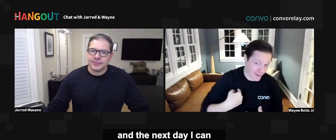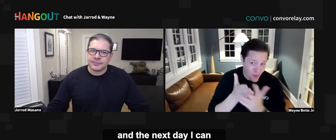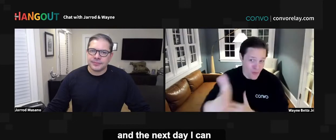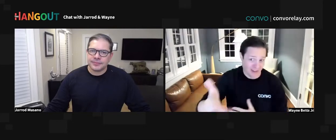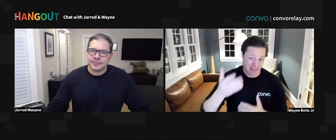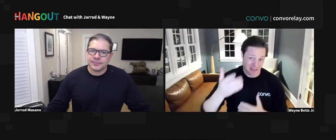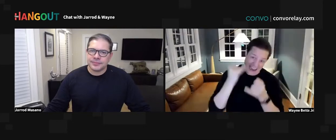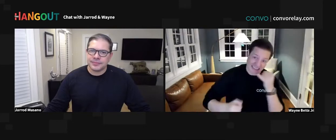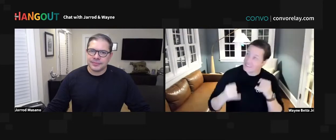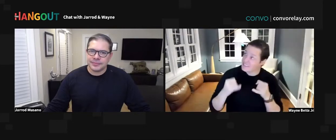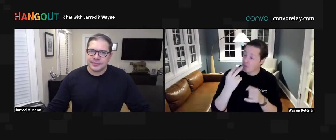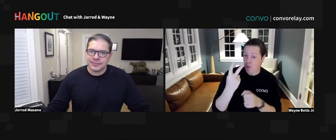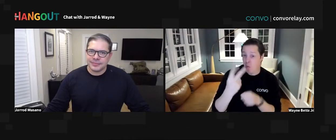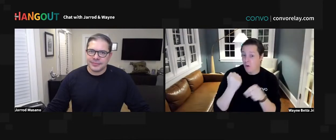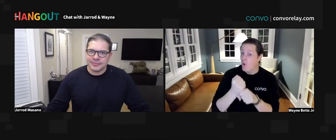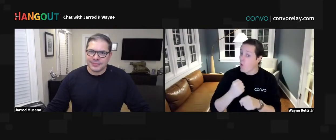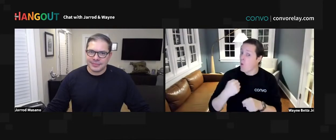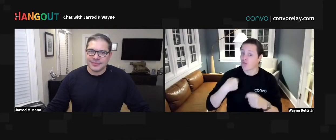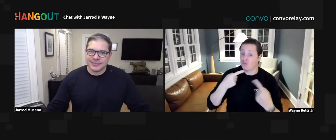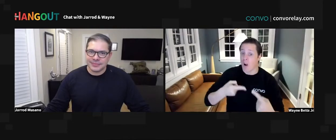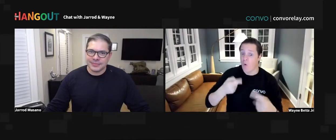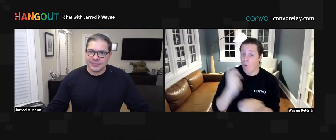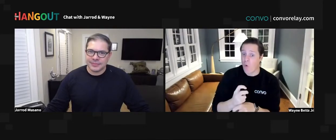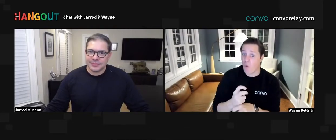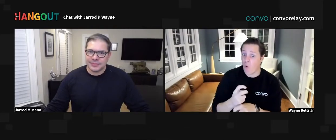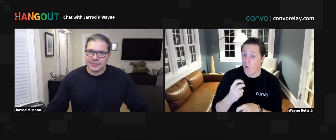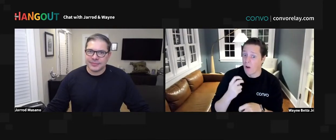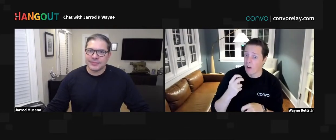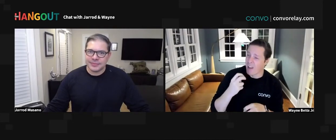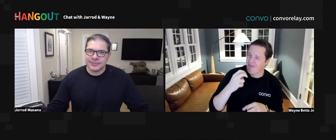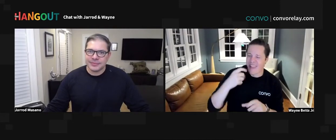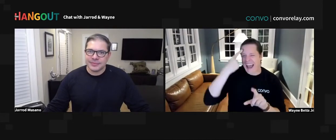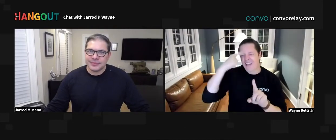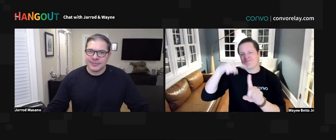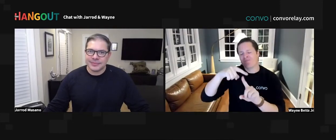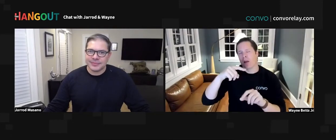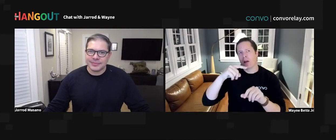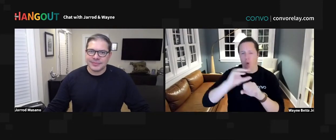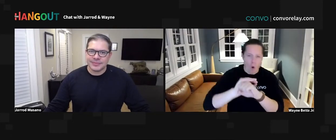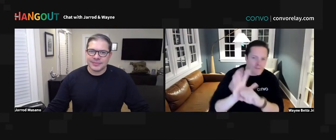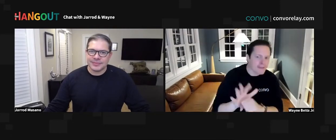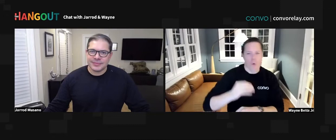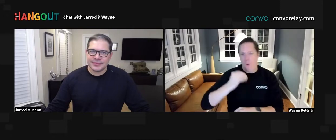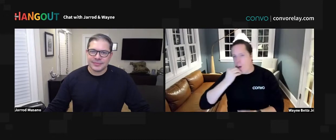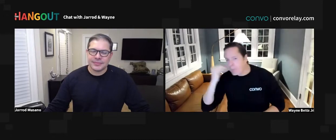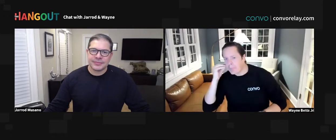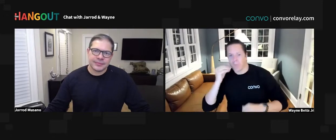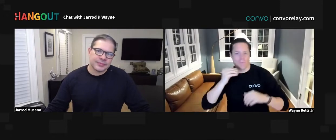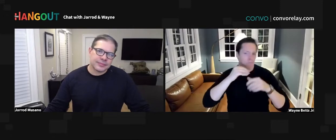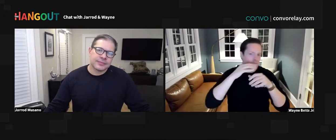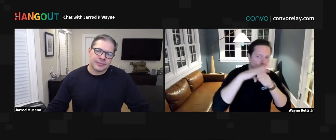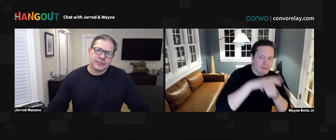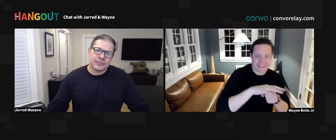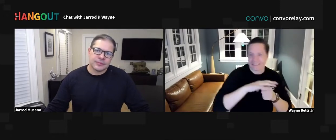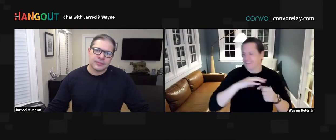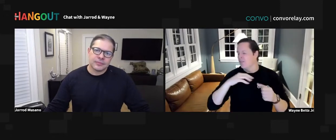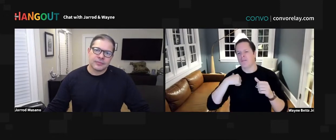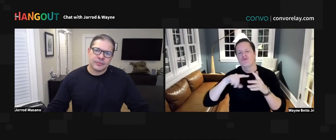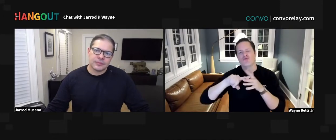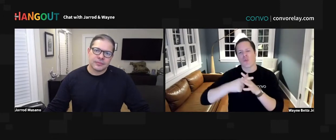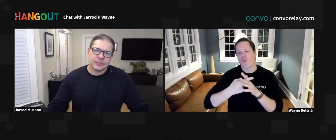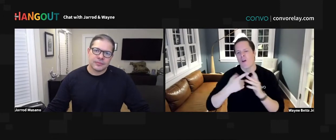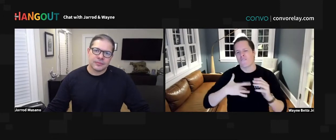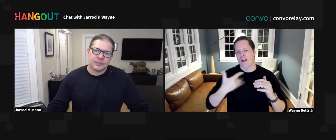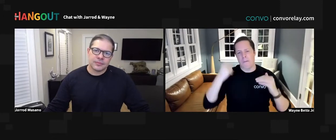on and move forward. And you may have seen me probably the last 2 years, I was struggling pretty hardcore because of the COVID